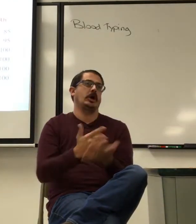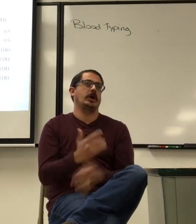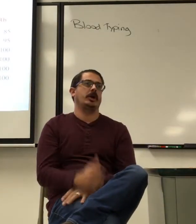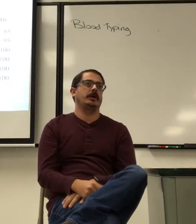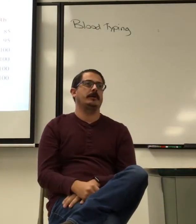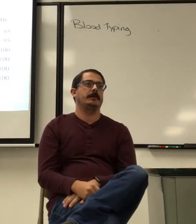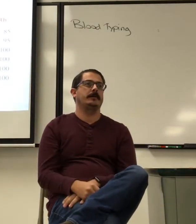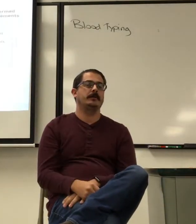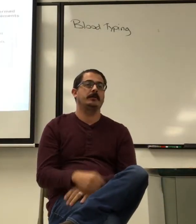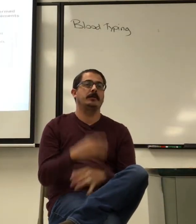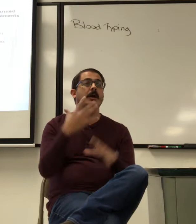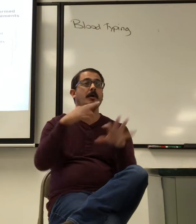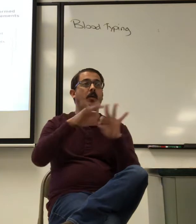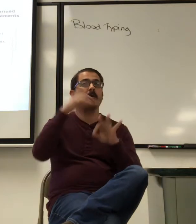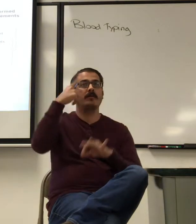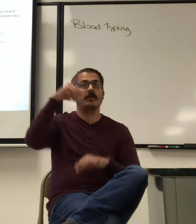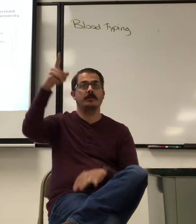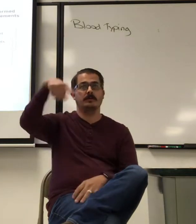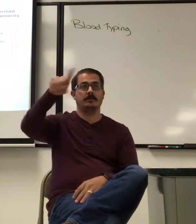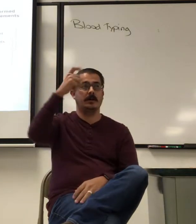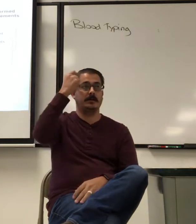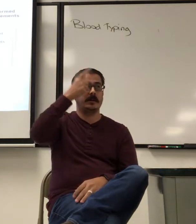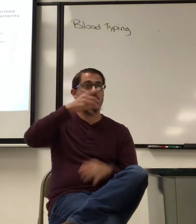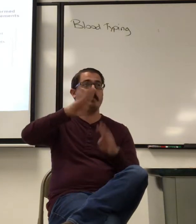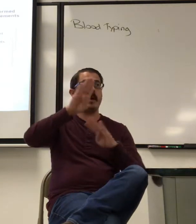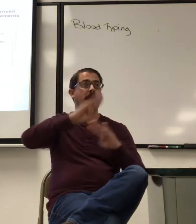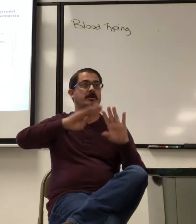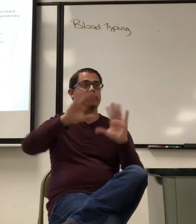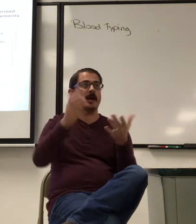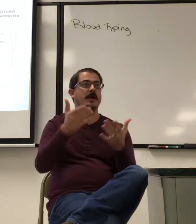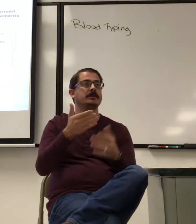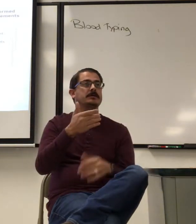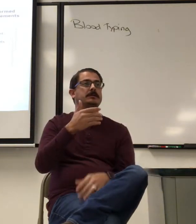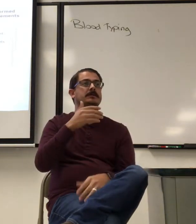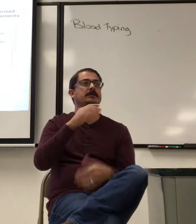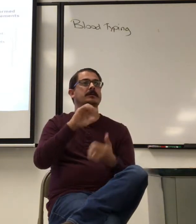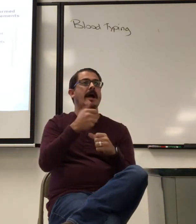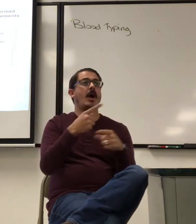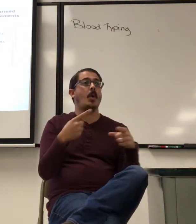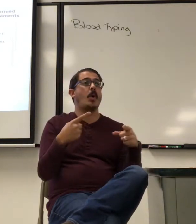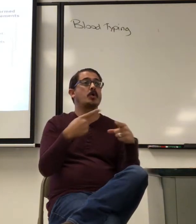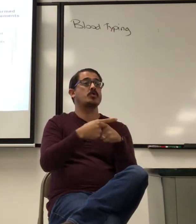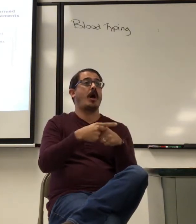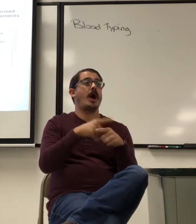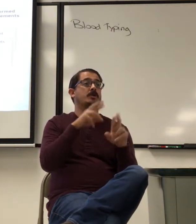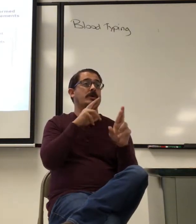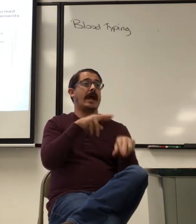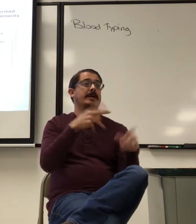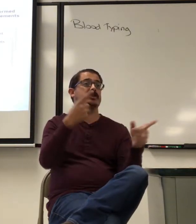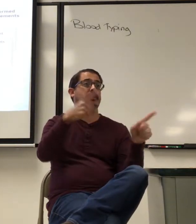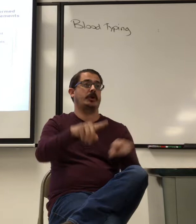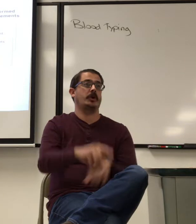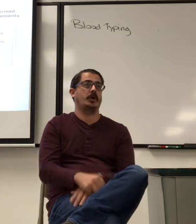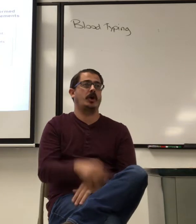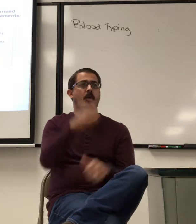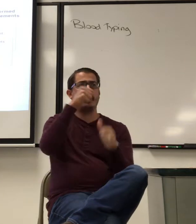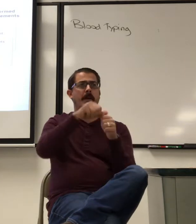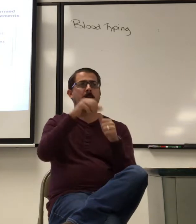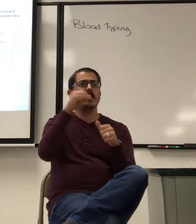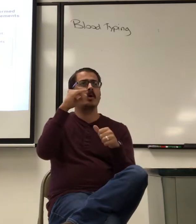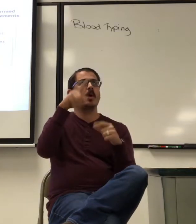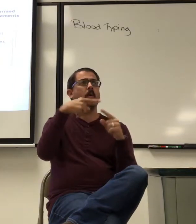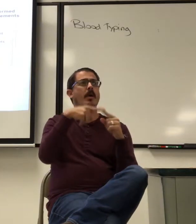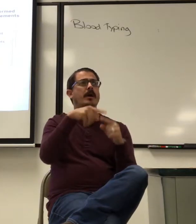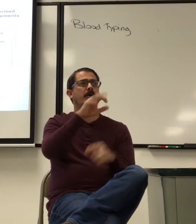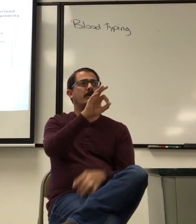what's important for you to understand in biology class is how cross reactions occur. So let's remember when you fractionate